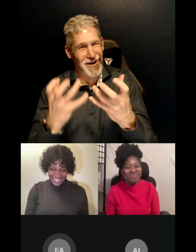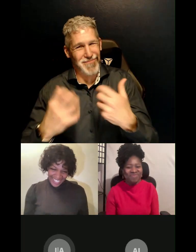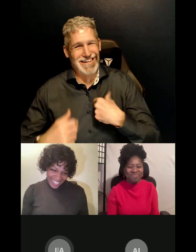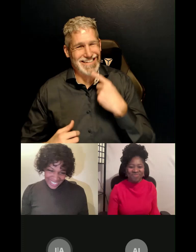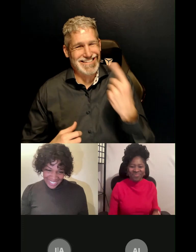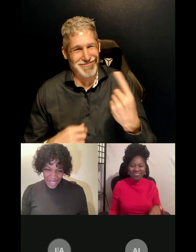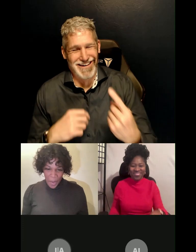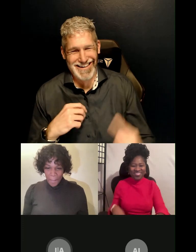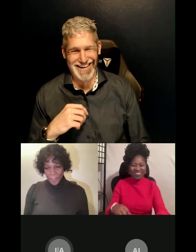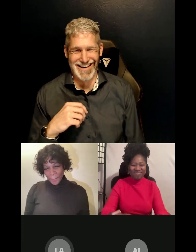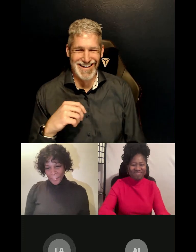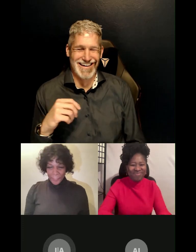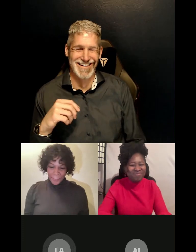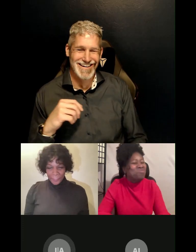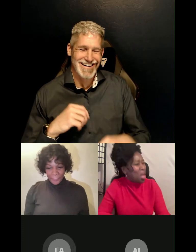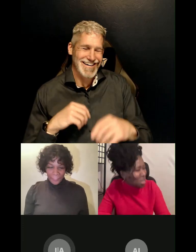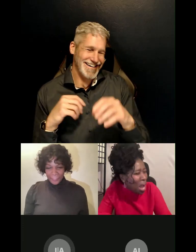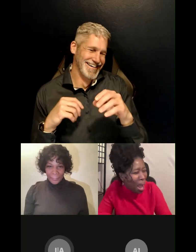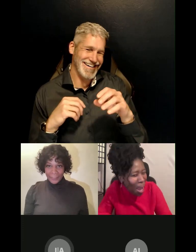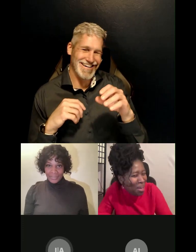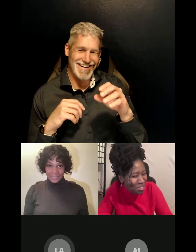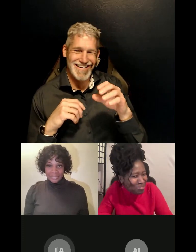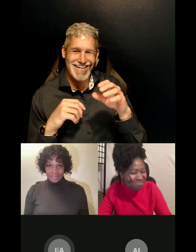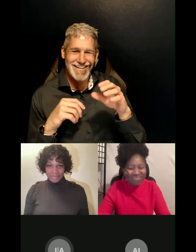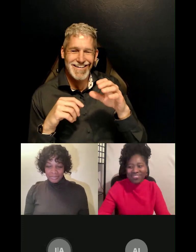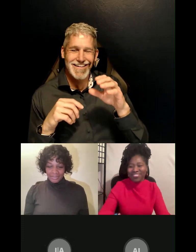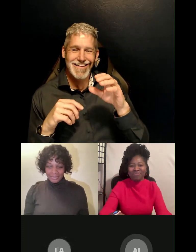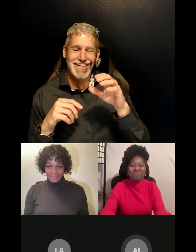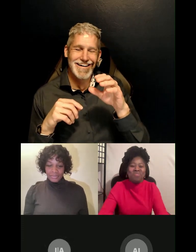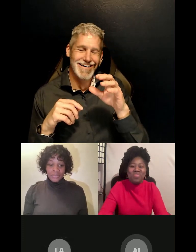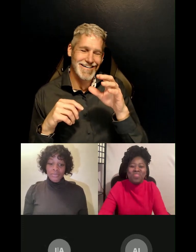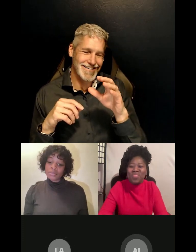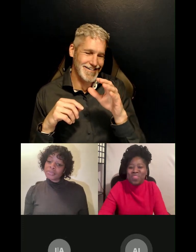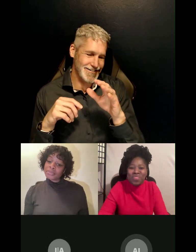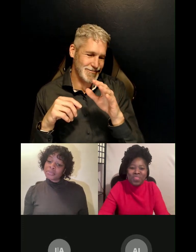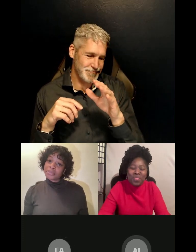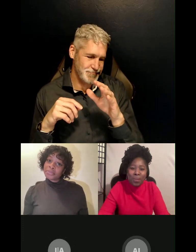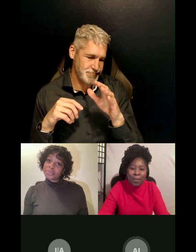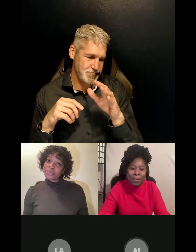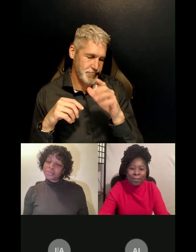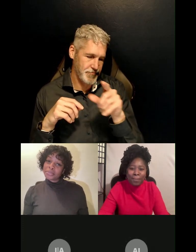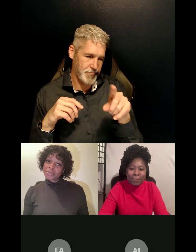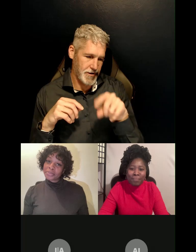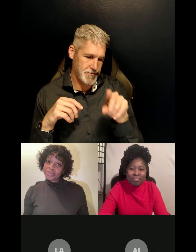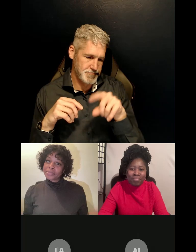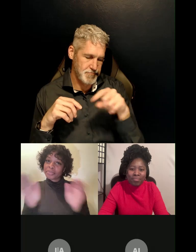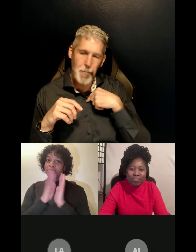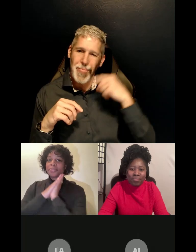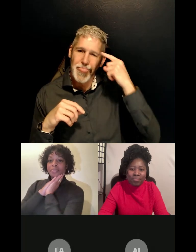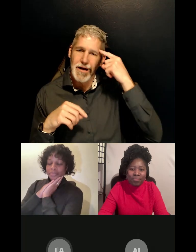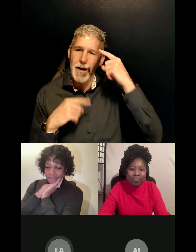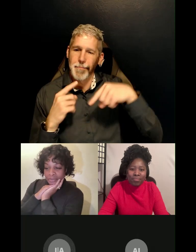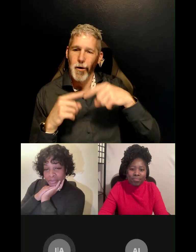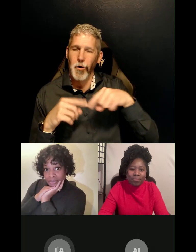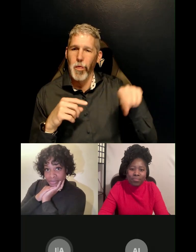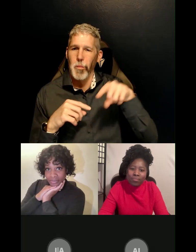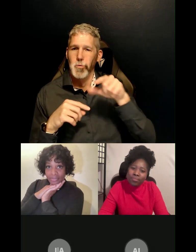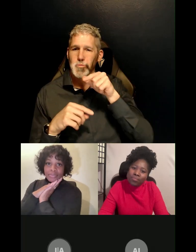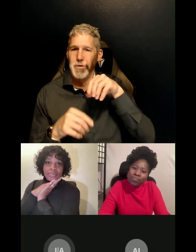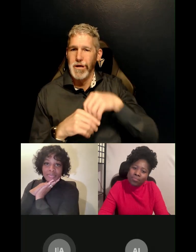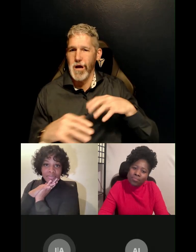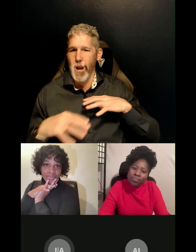All right. You want me to say something? All right. Of course I do.